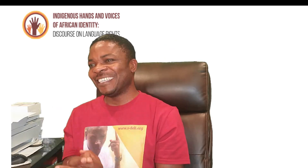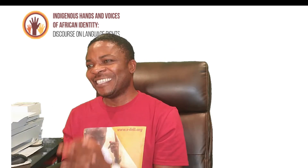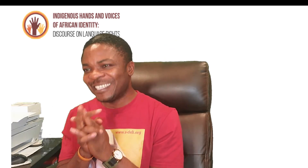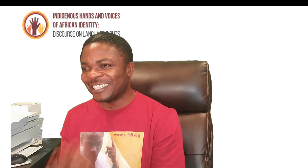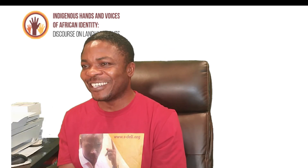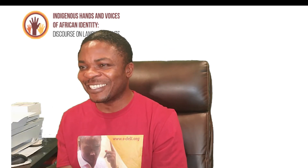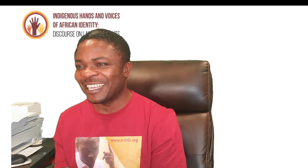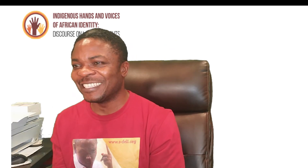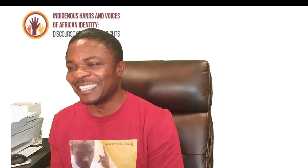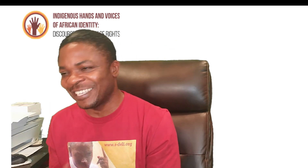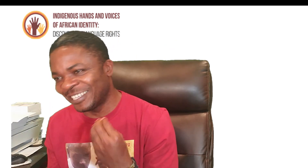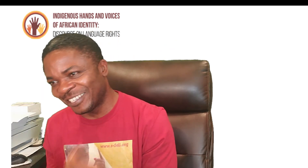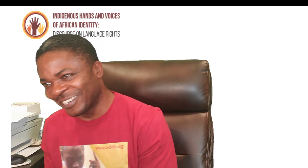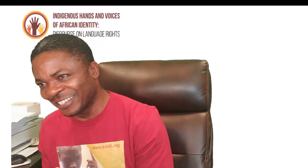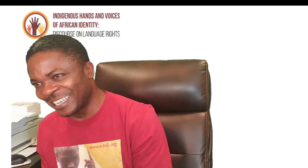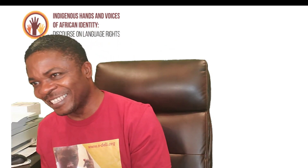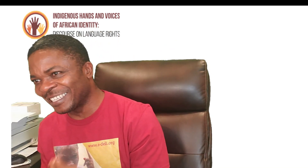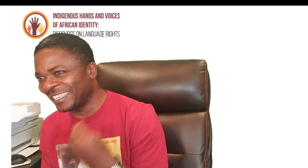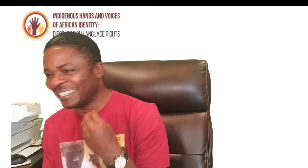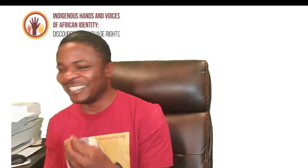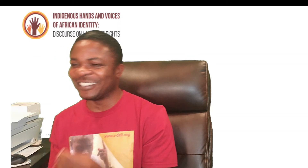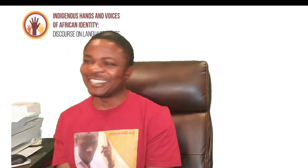app. Indigenous Hands.